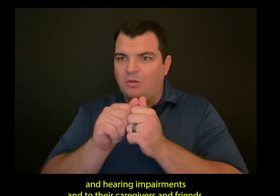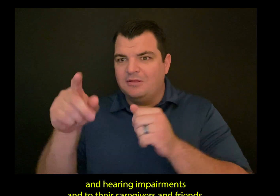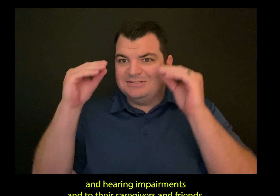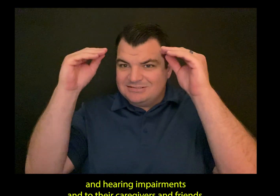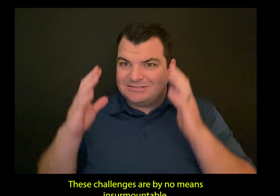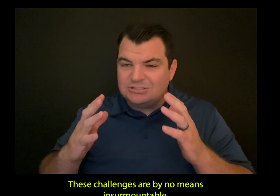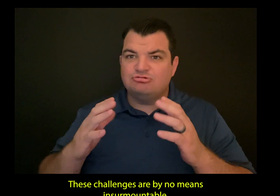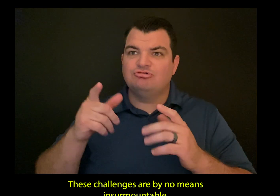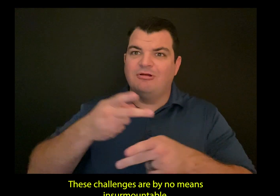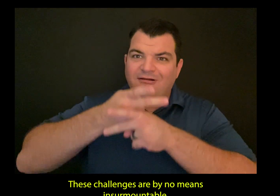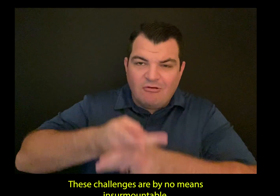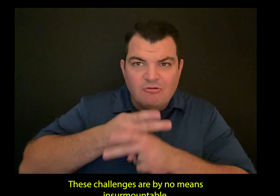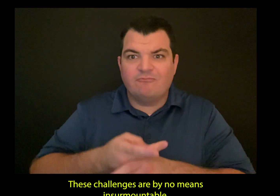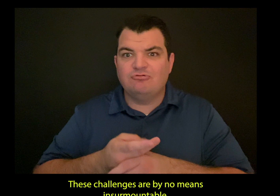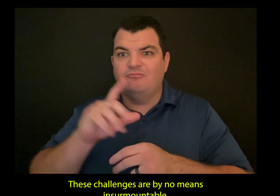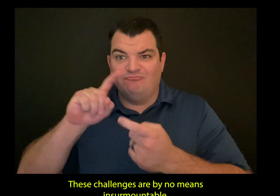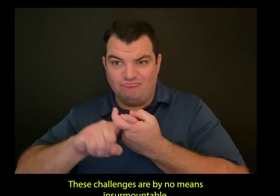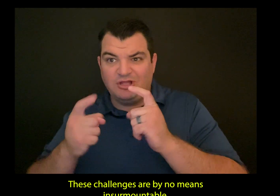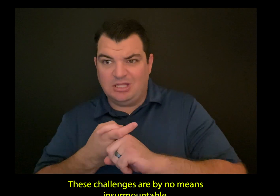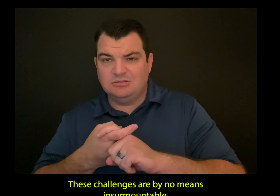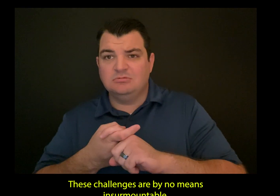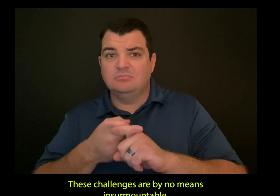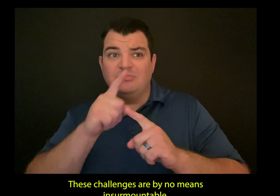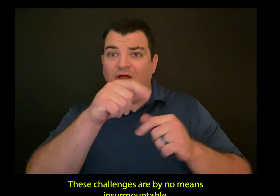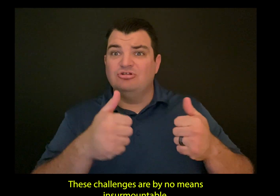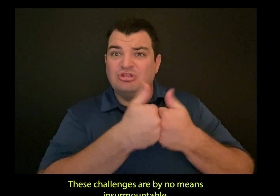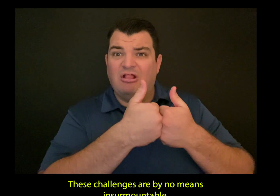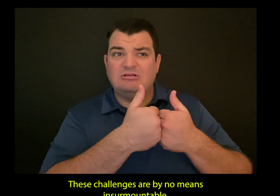friends, these challenges are by no means insurmountable.